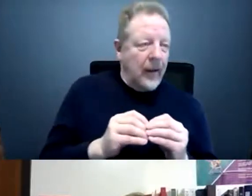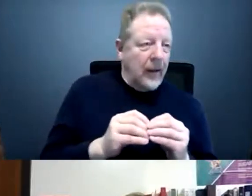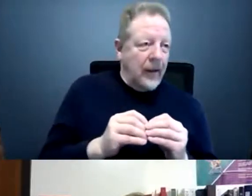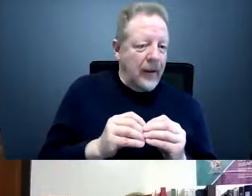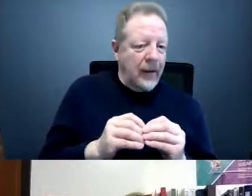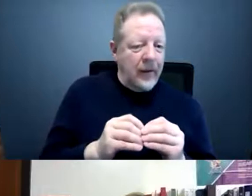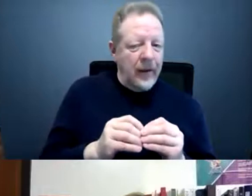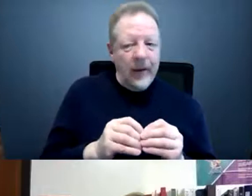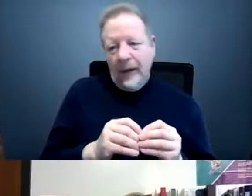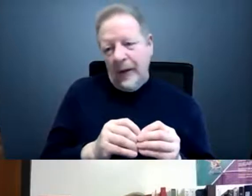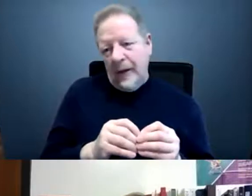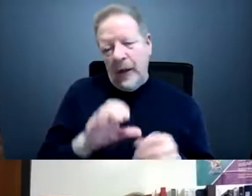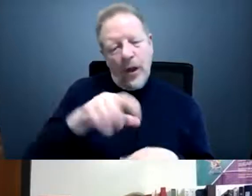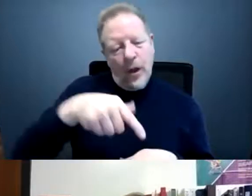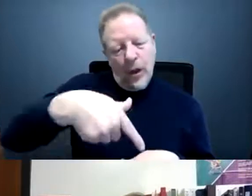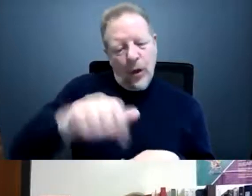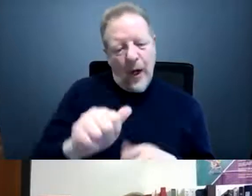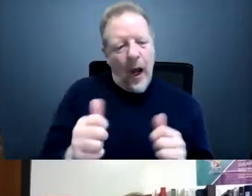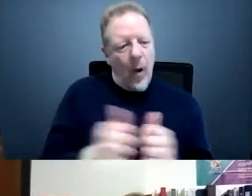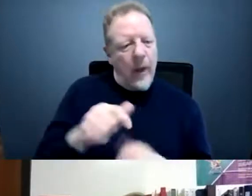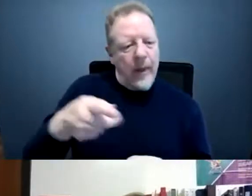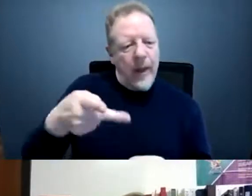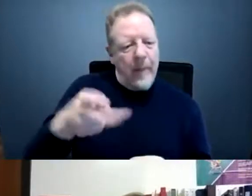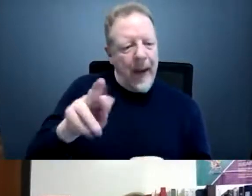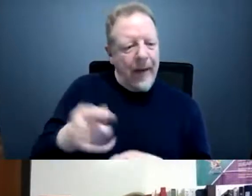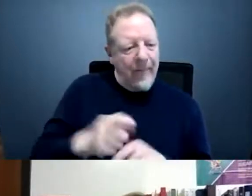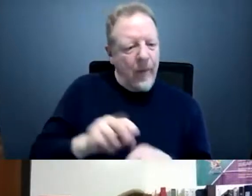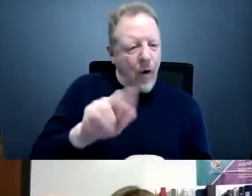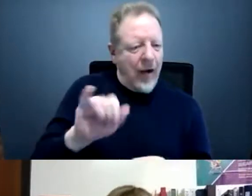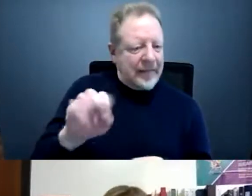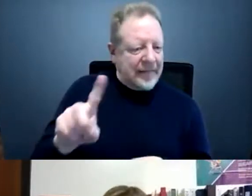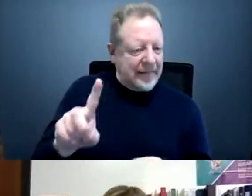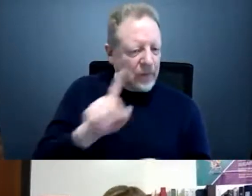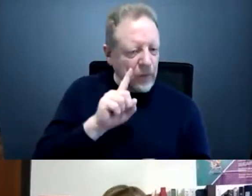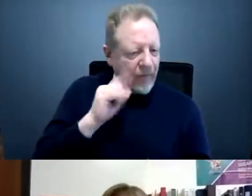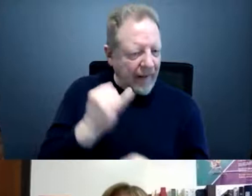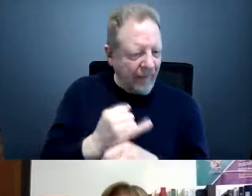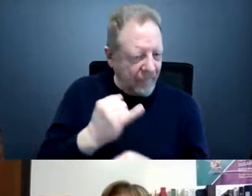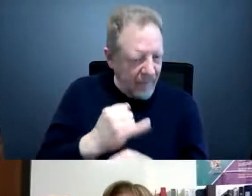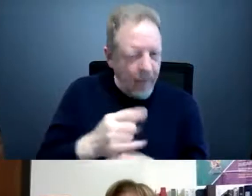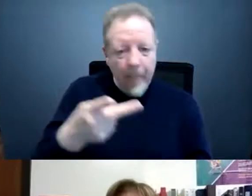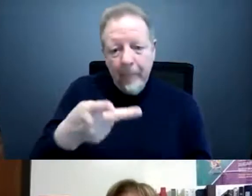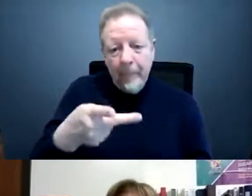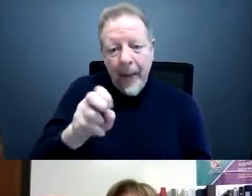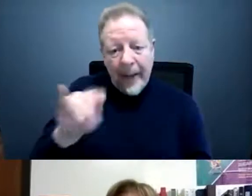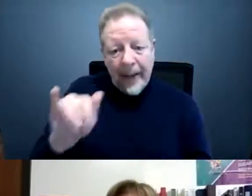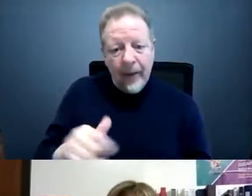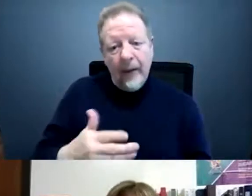presentation and Q&A with Penny Berry from the Rhode Island School for the Deaf. Penny, nice to meet you again, and Yes.